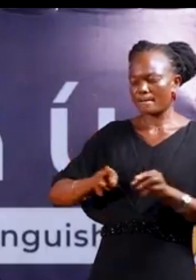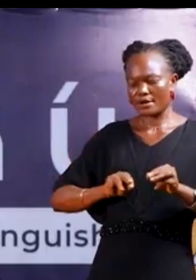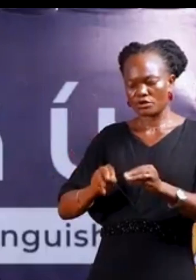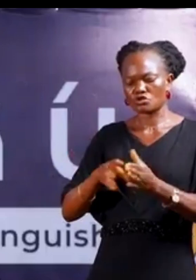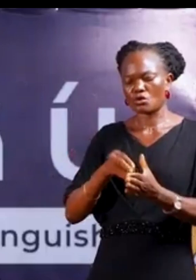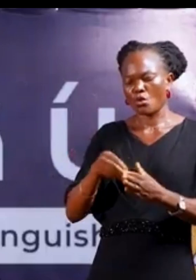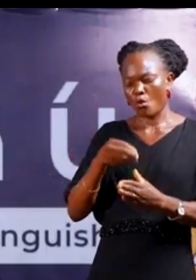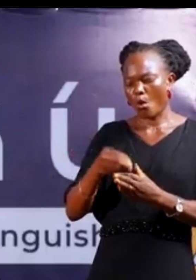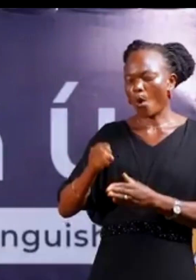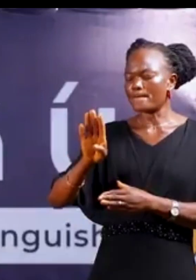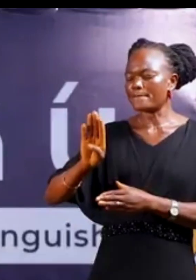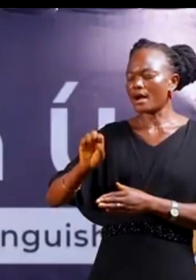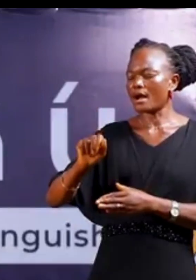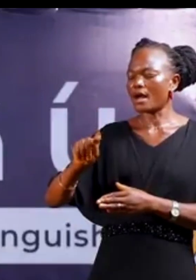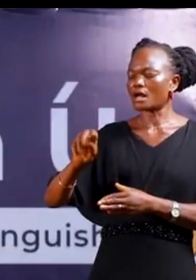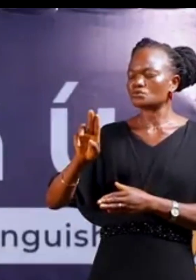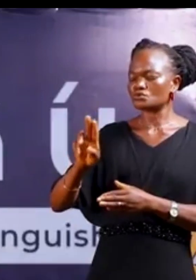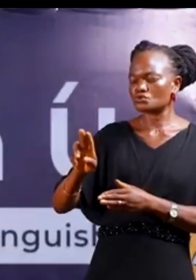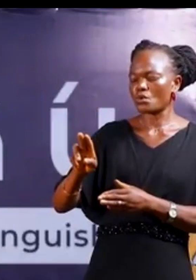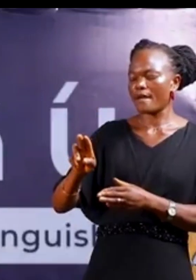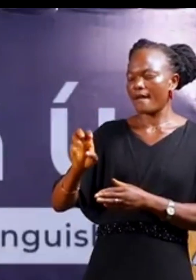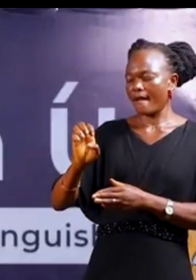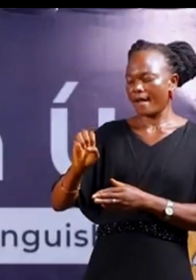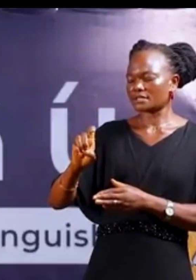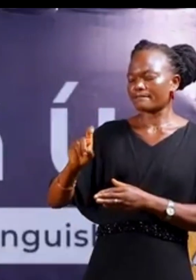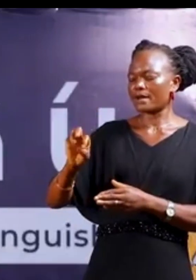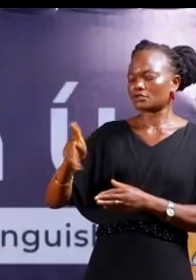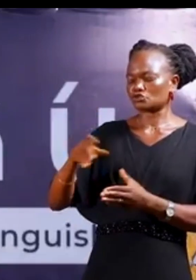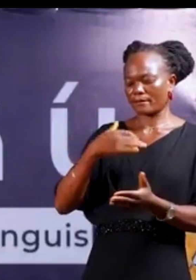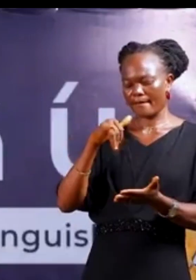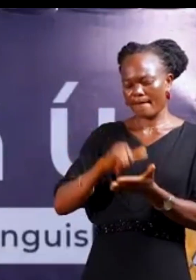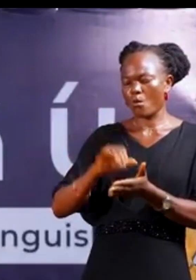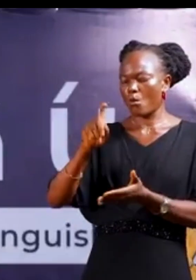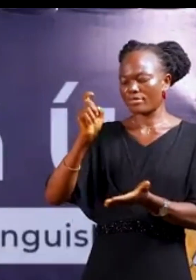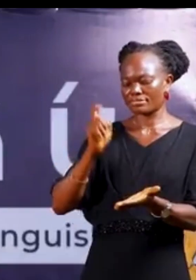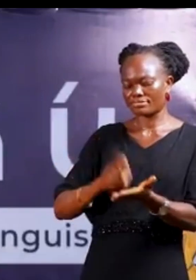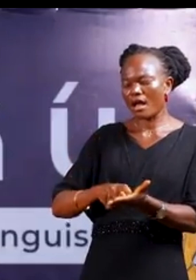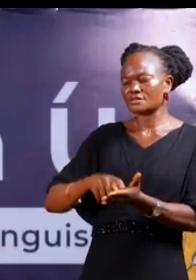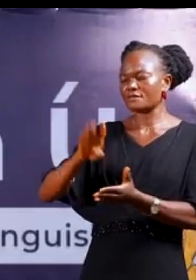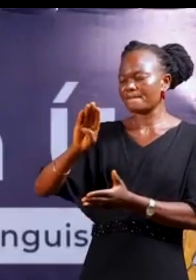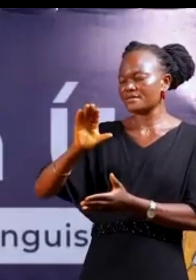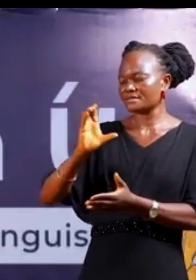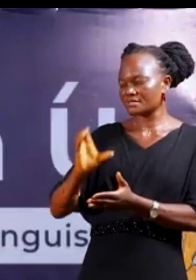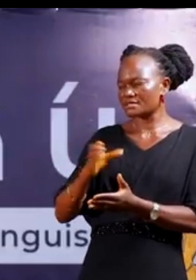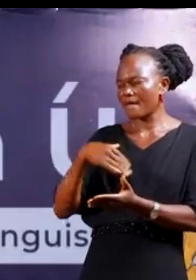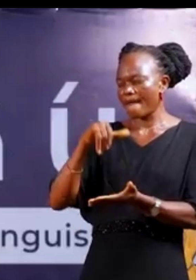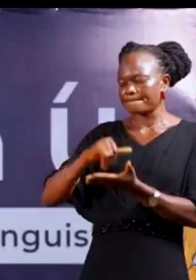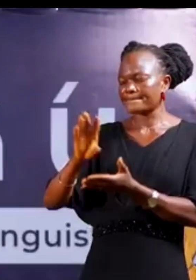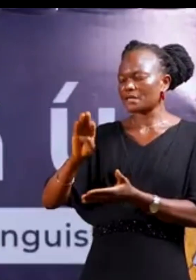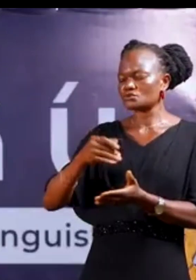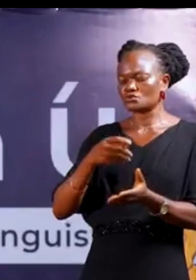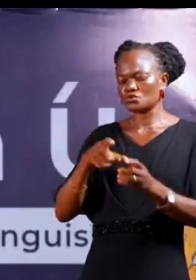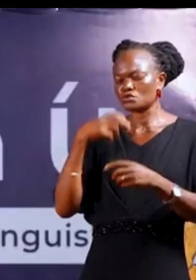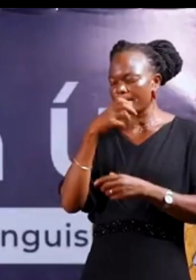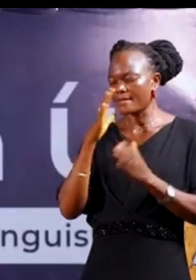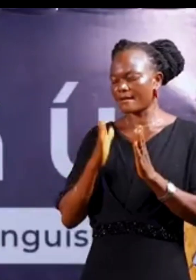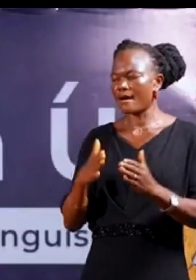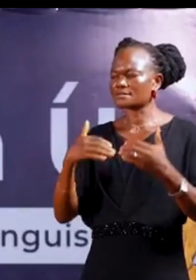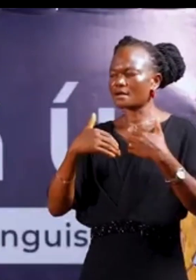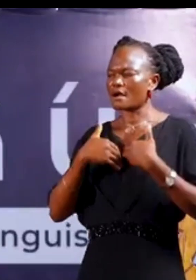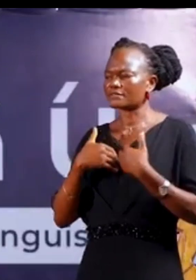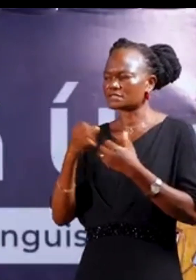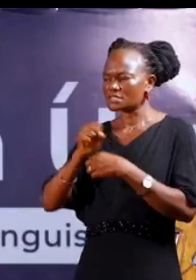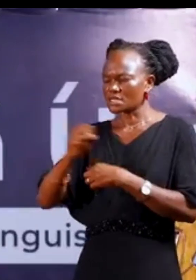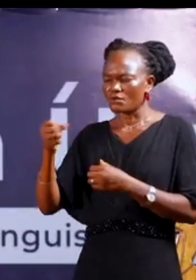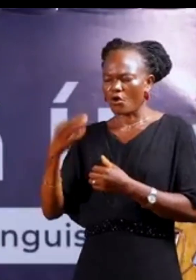expansion. By 1000 BC, in a series of migrations, Bantu speakers had spread south of